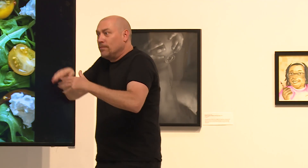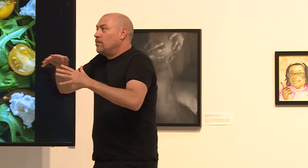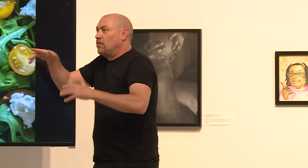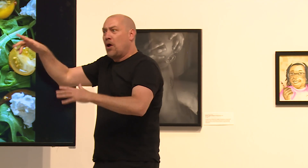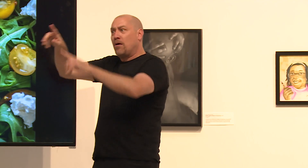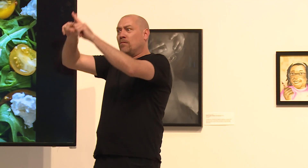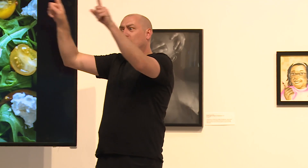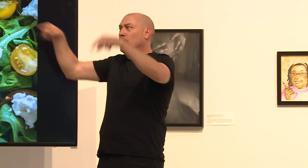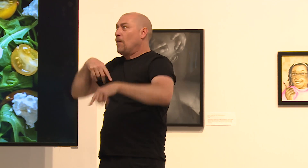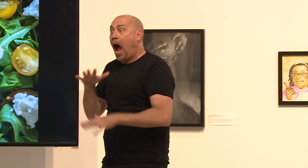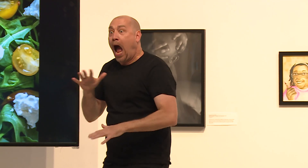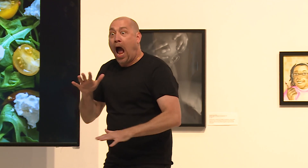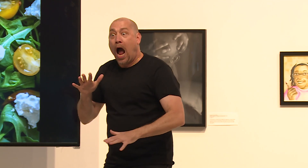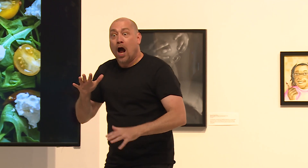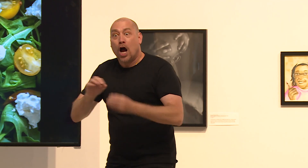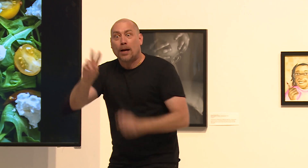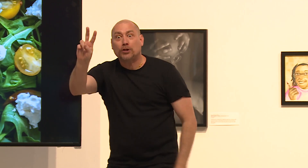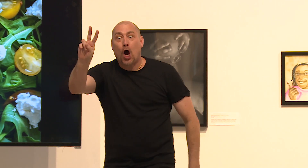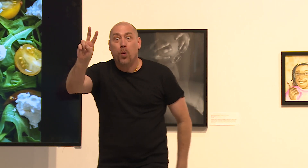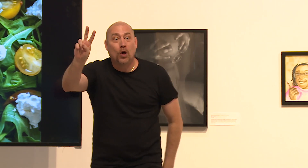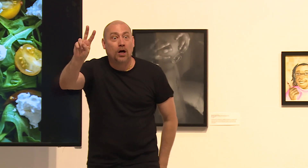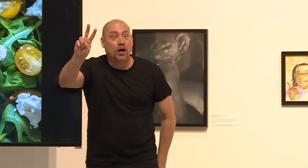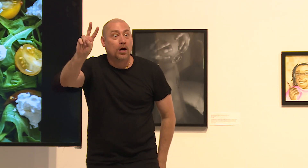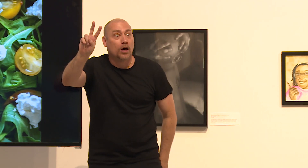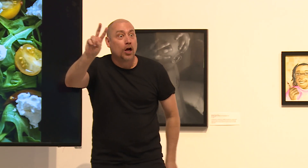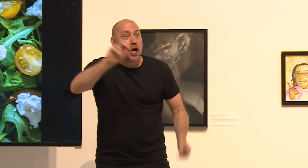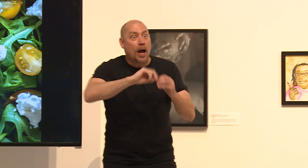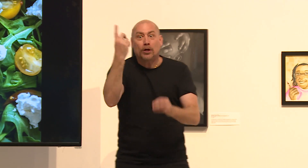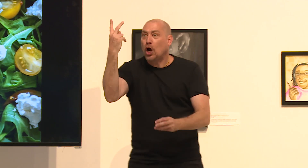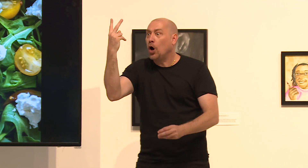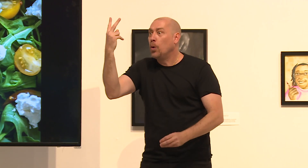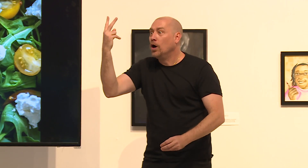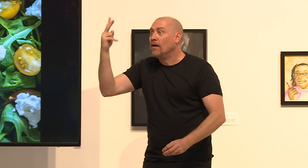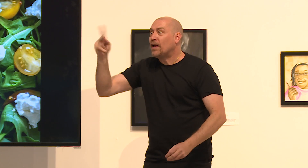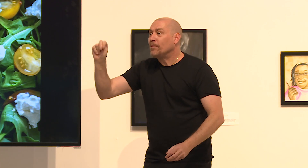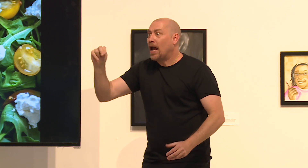Do you go to the right? Which way are you going? This one has two.